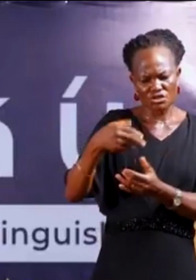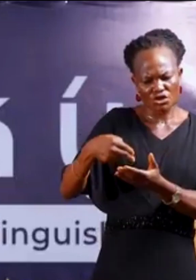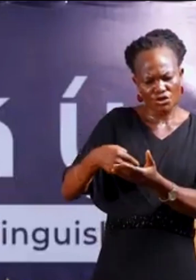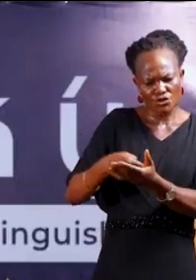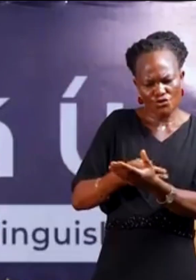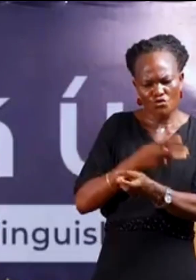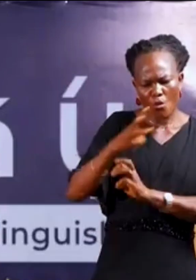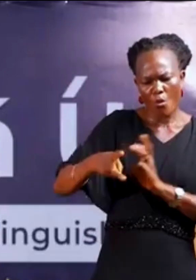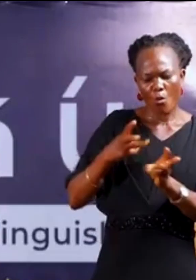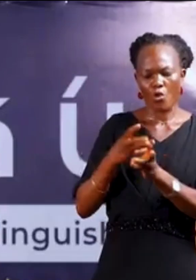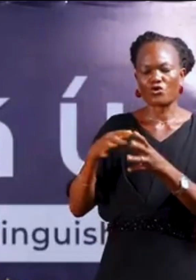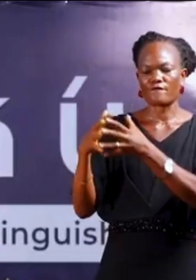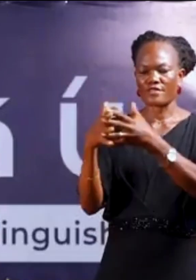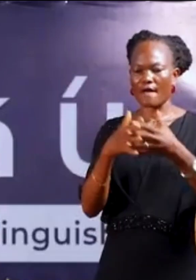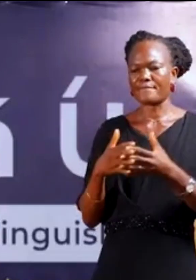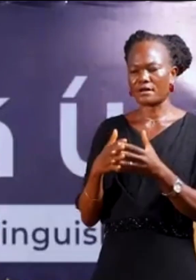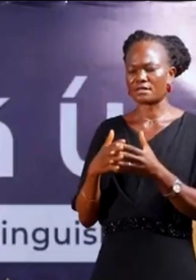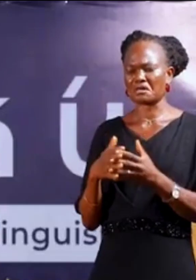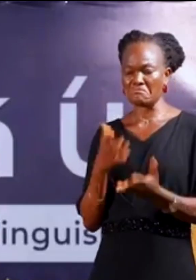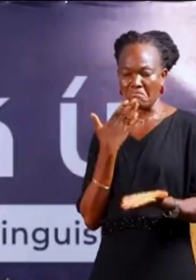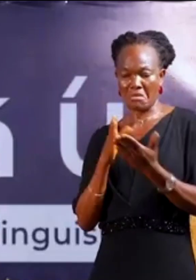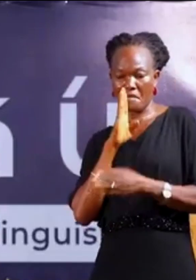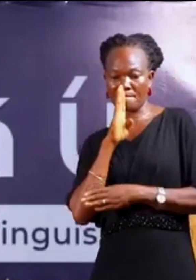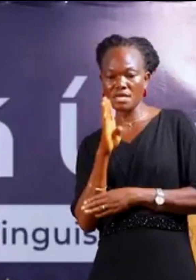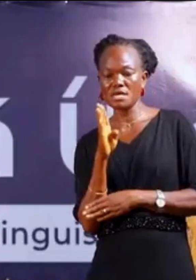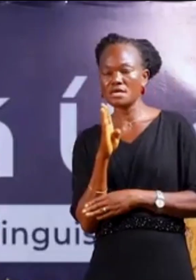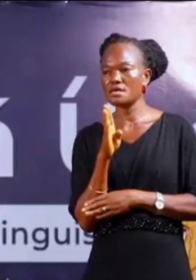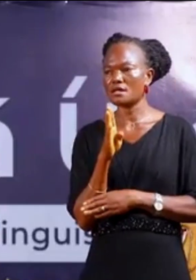the Americas. Perhaps